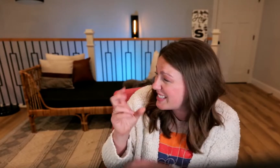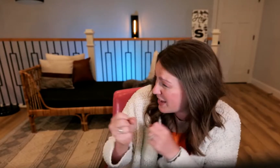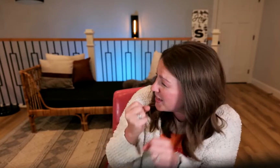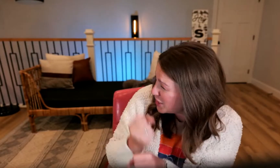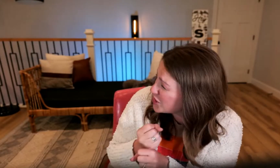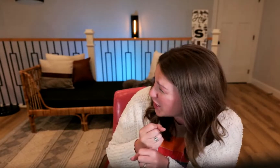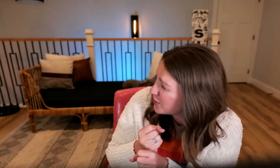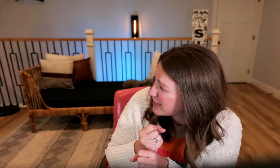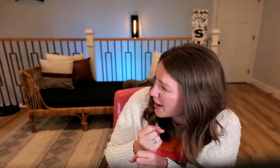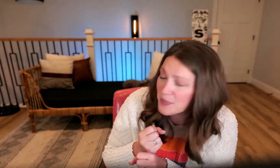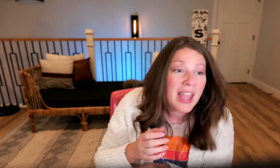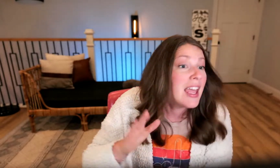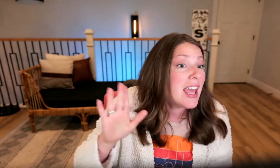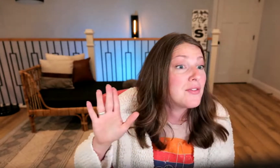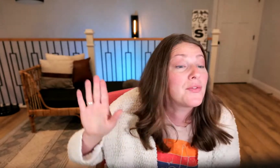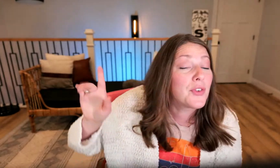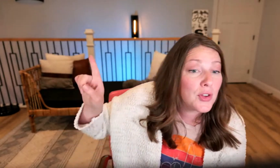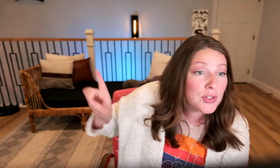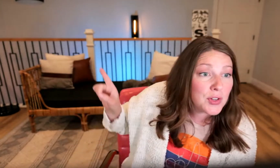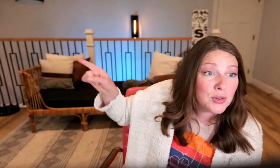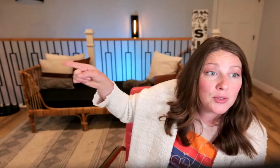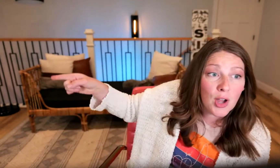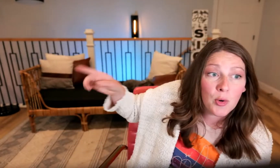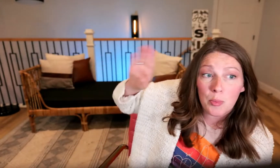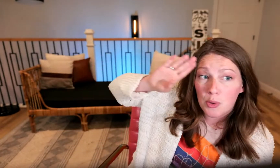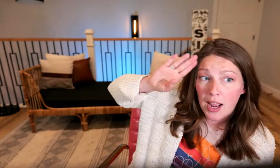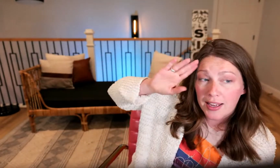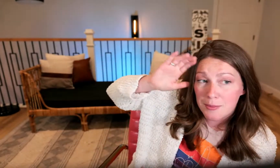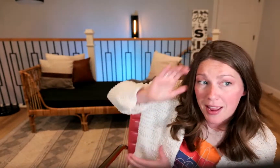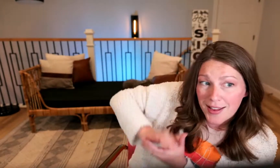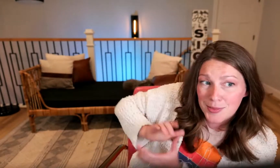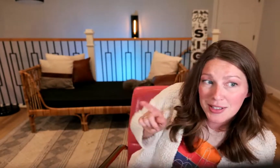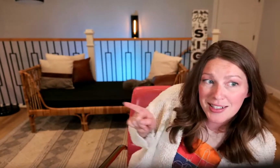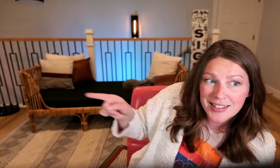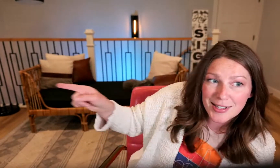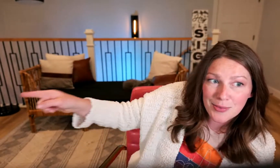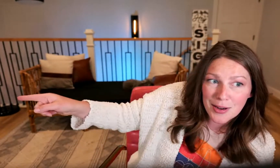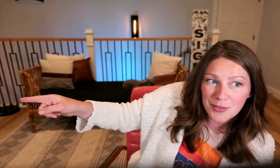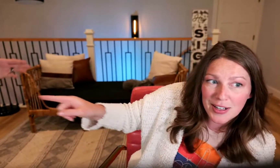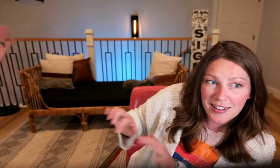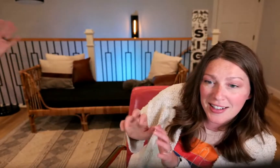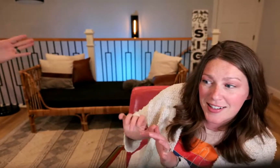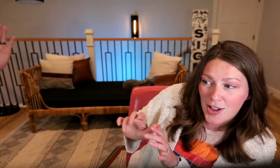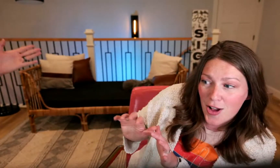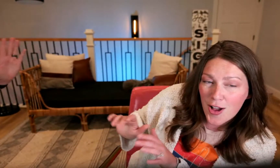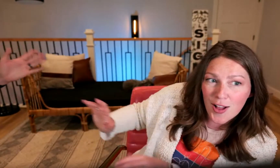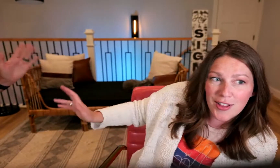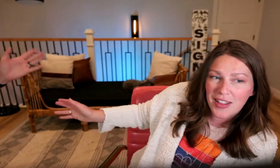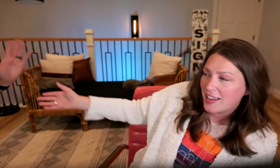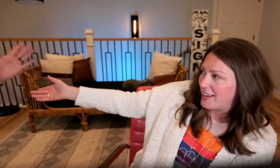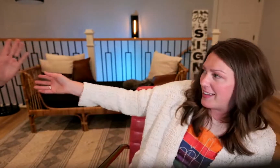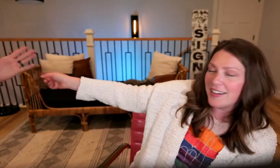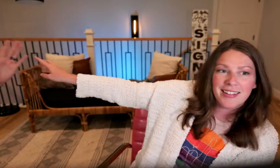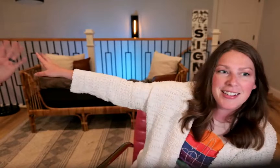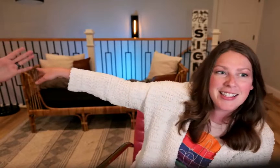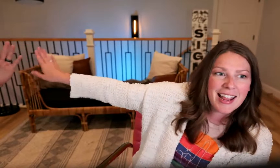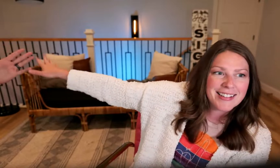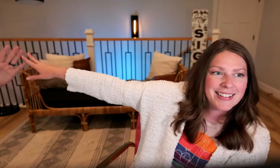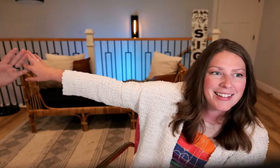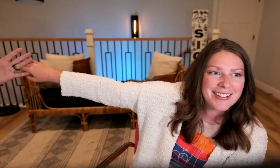7 years ago. Yeah. For those of you who don't know, Brian, my husband, he sits right over here. He does all of, there's his hand. There's his